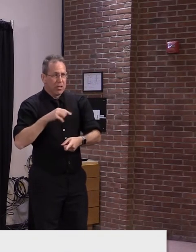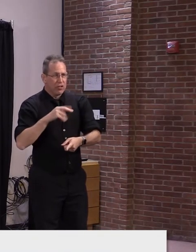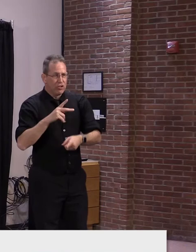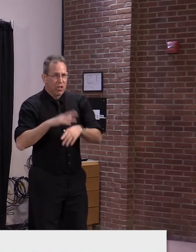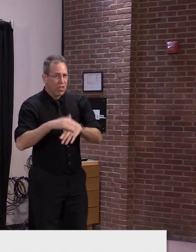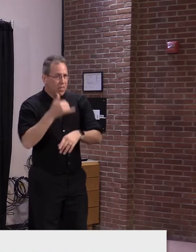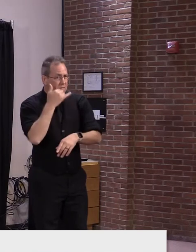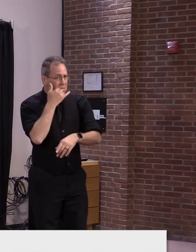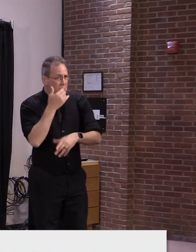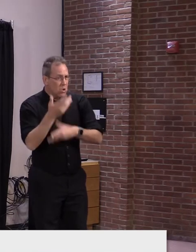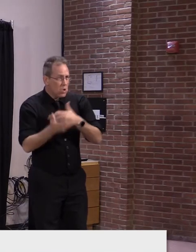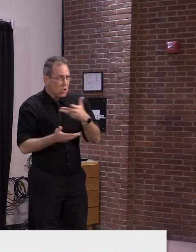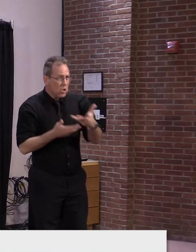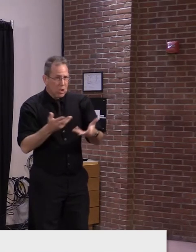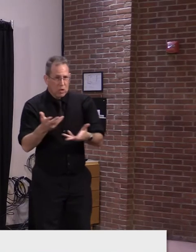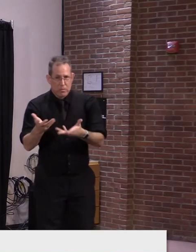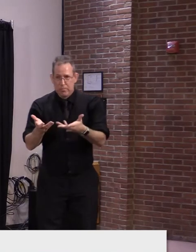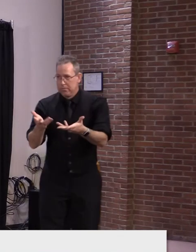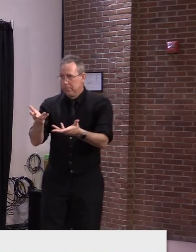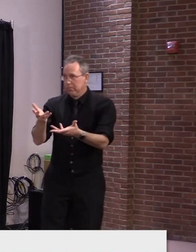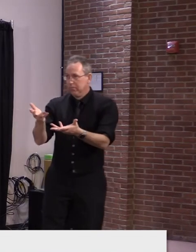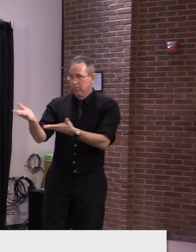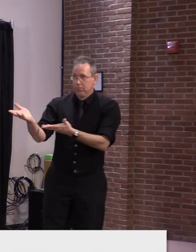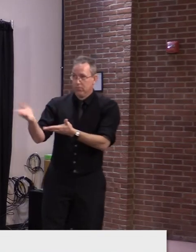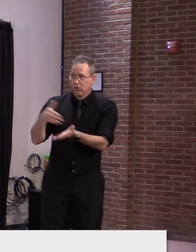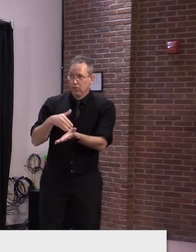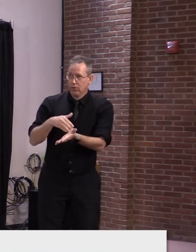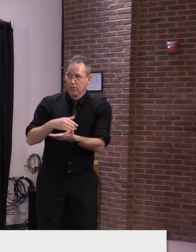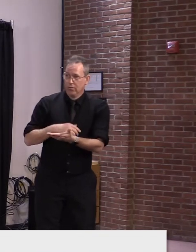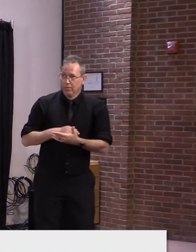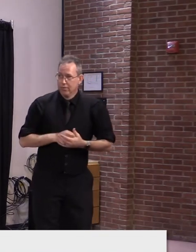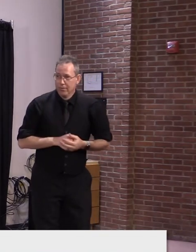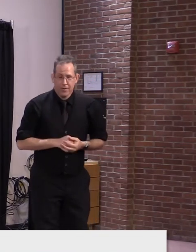You want to try that, Dr. Levine? I can start.